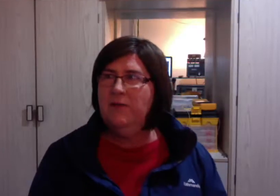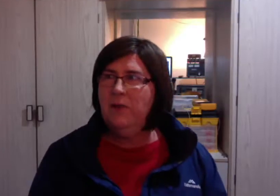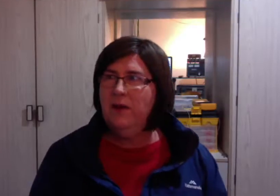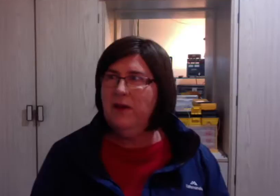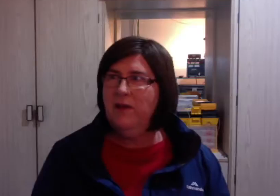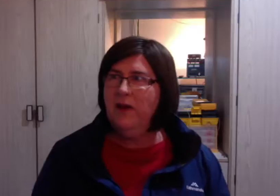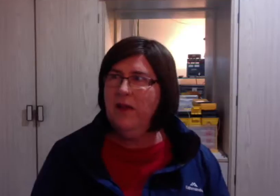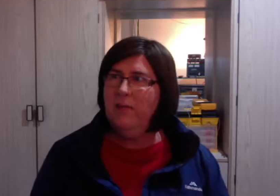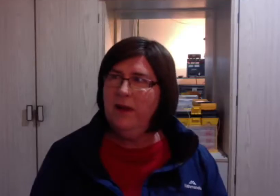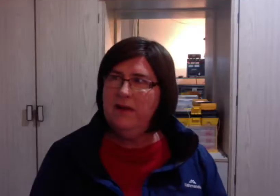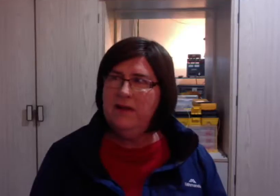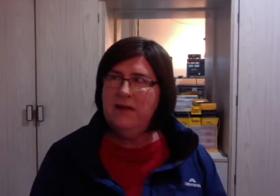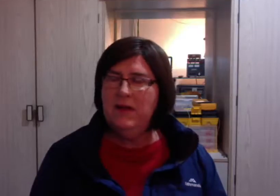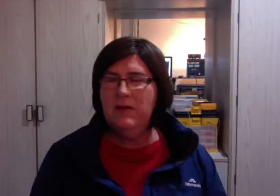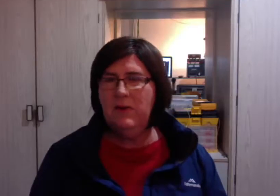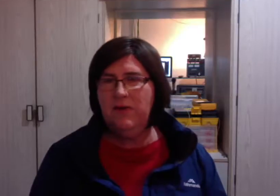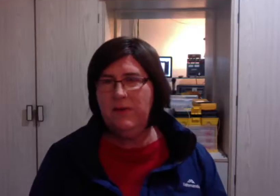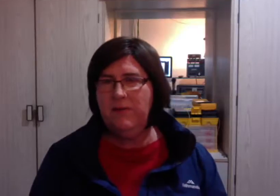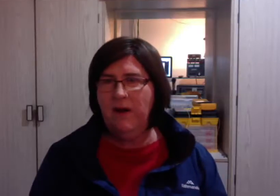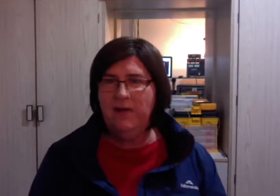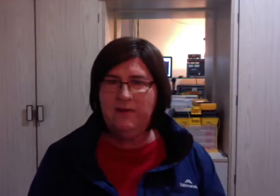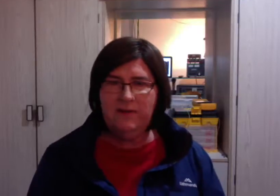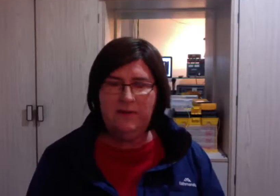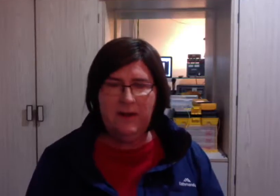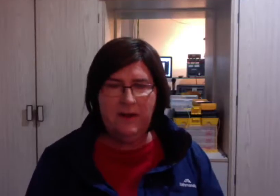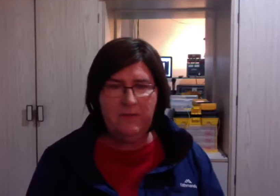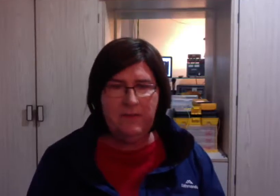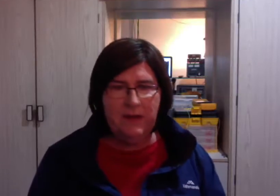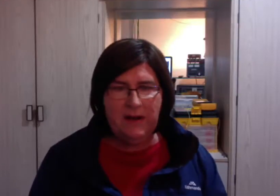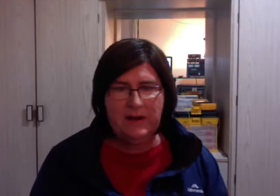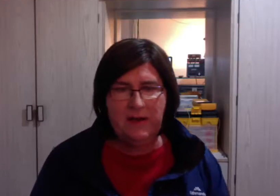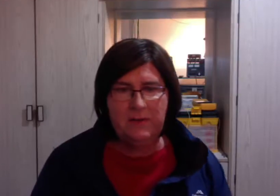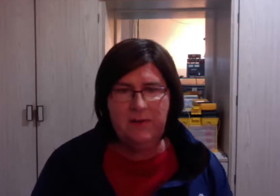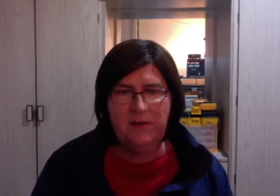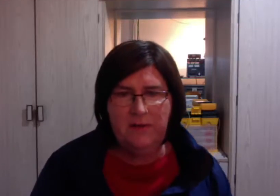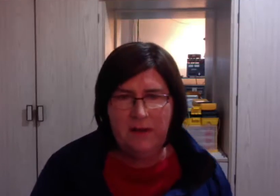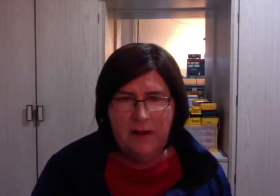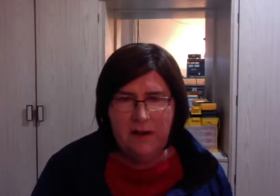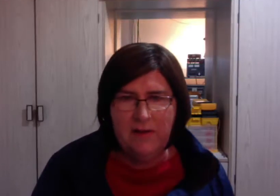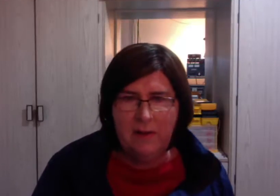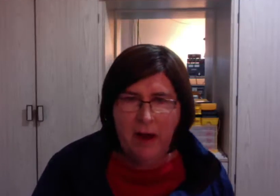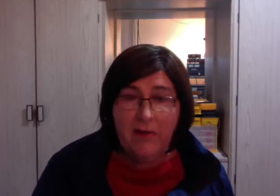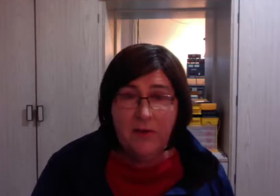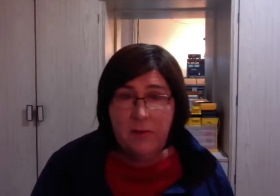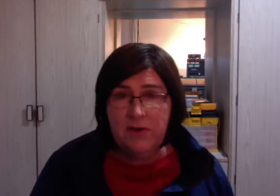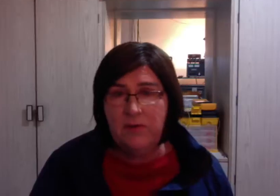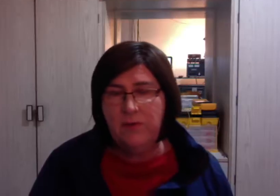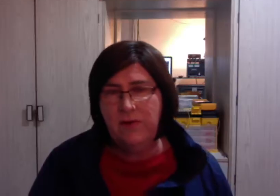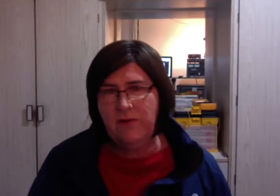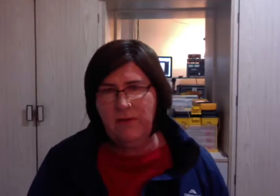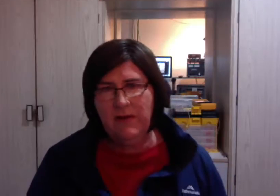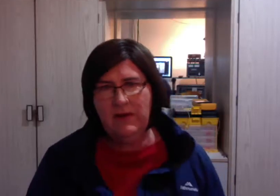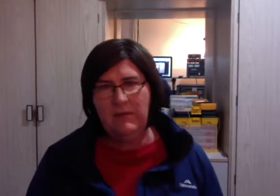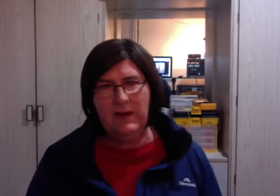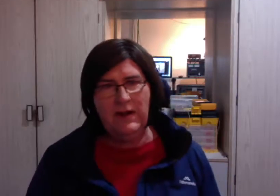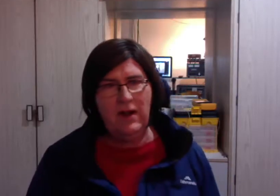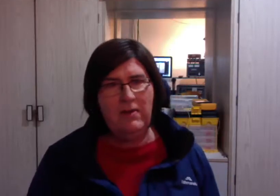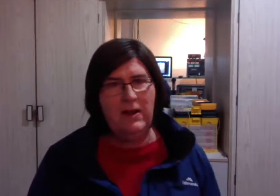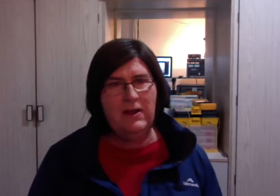you wanted to go via the Plenty and you want some advice, just get in touch with us. There are some issues with travelling the Plenty Highway in